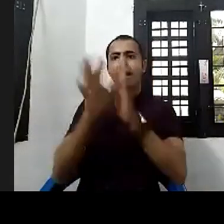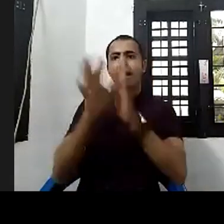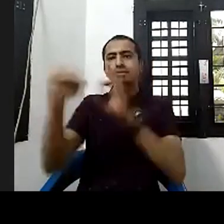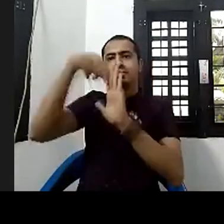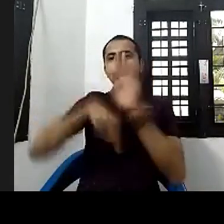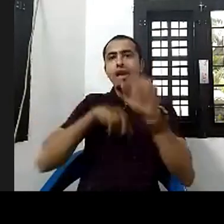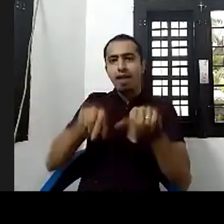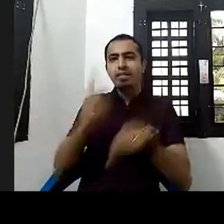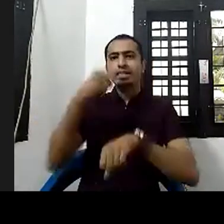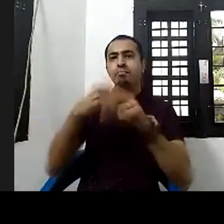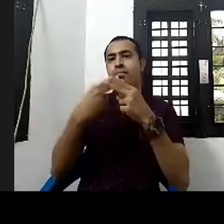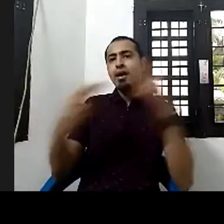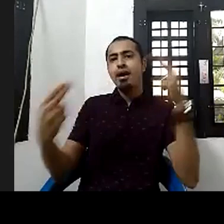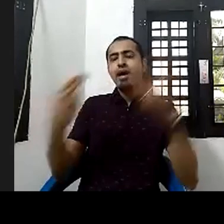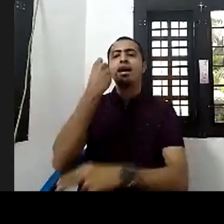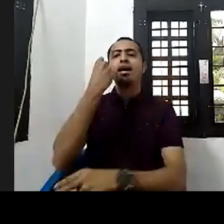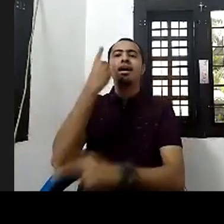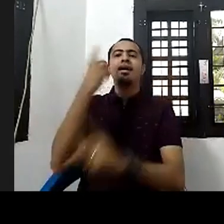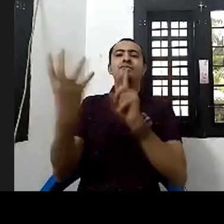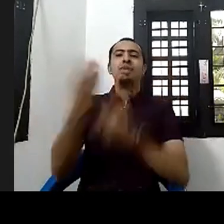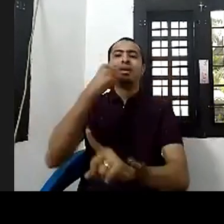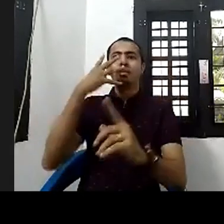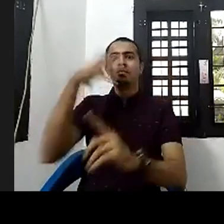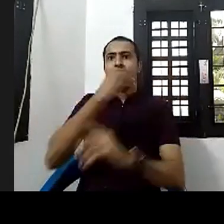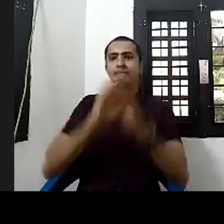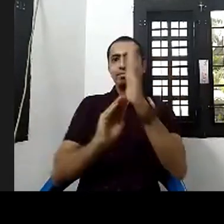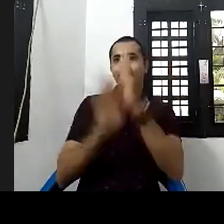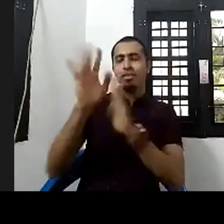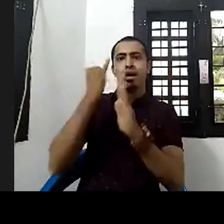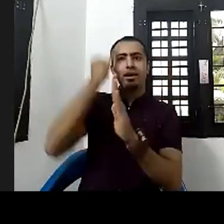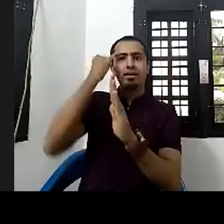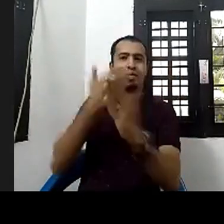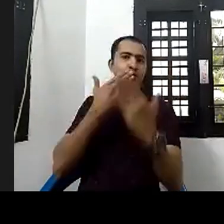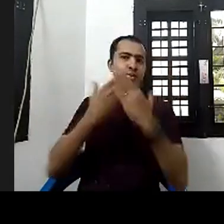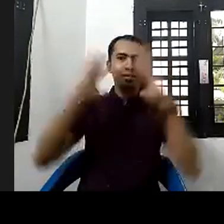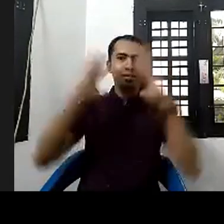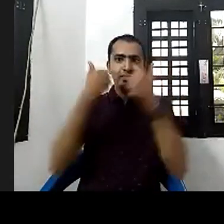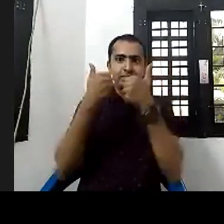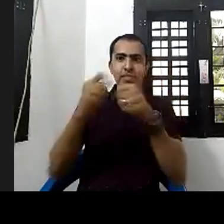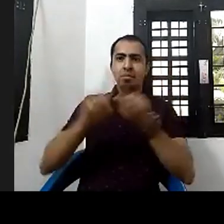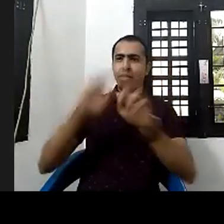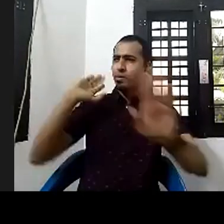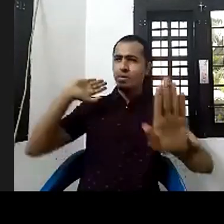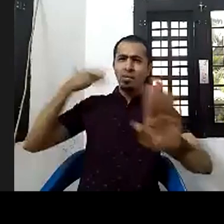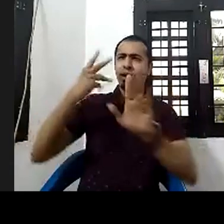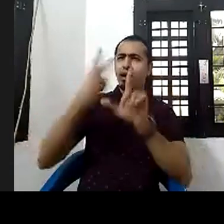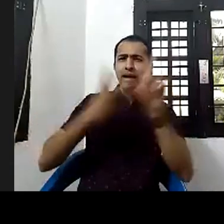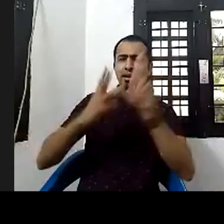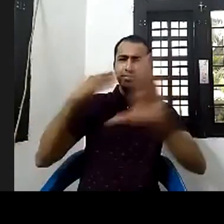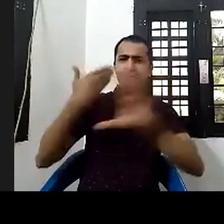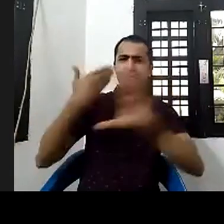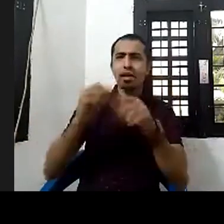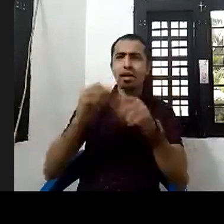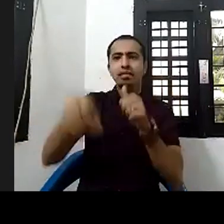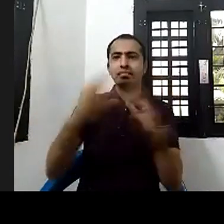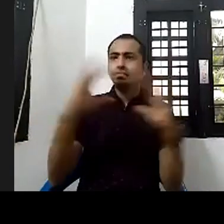it was and it was a new logo, and how you've explained it, it's the first time I've understood the concept of Hear a Million and the logo. That's great.